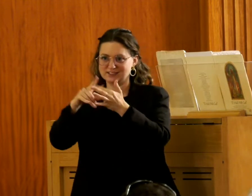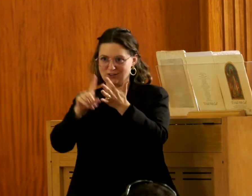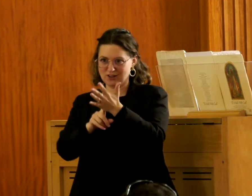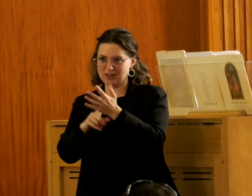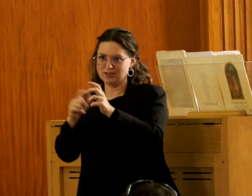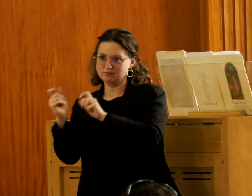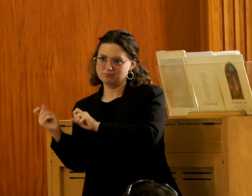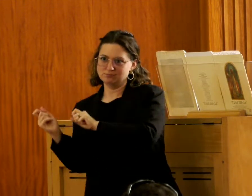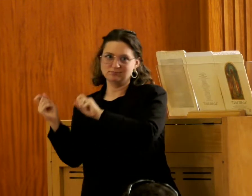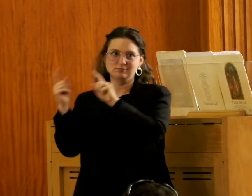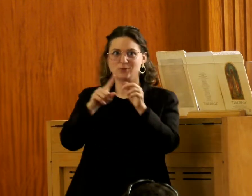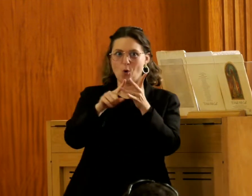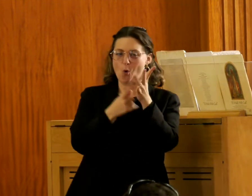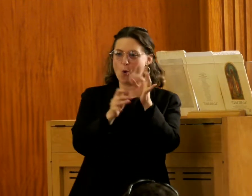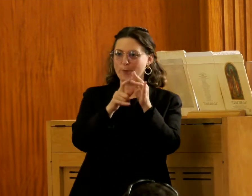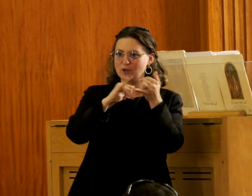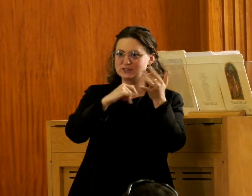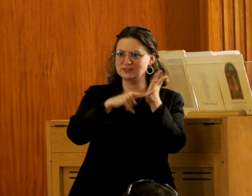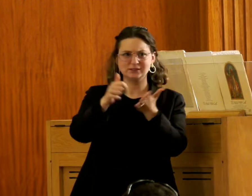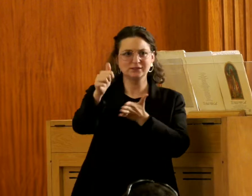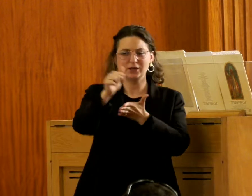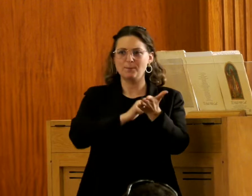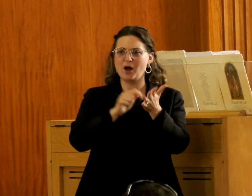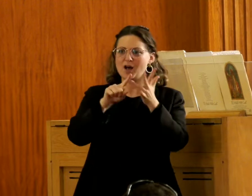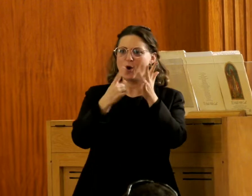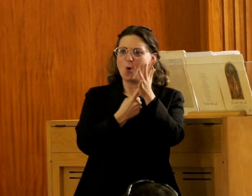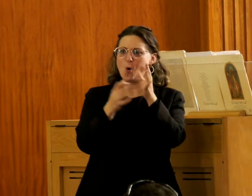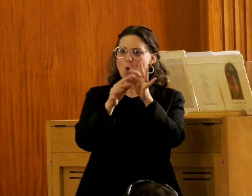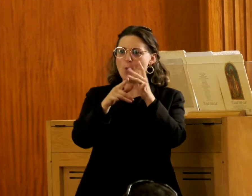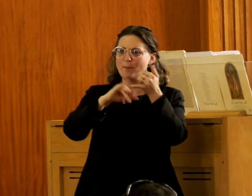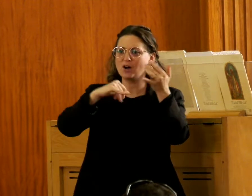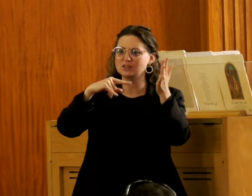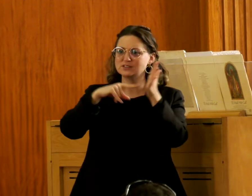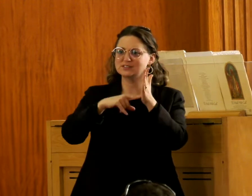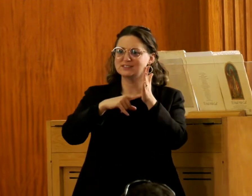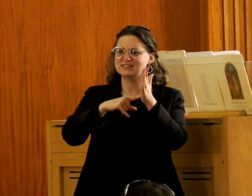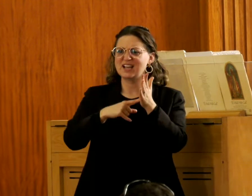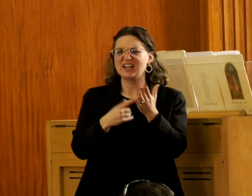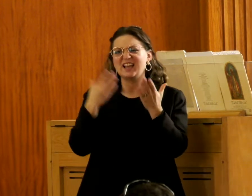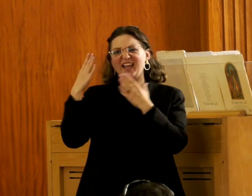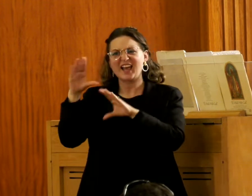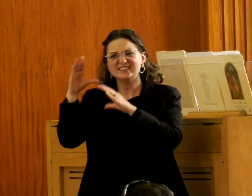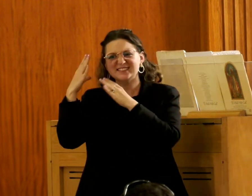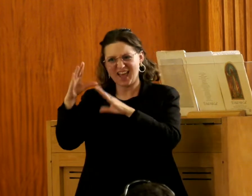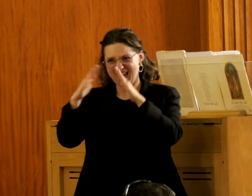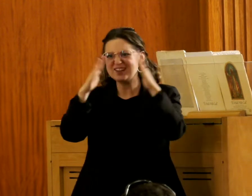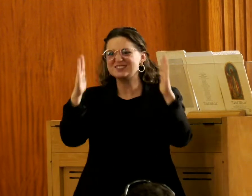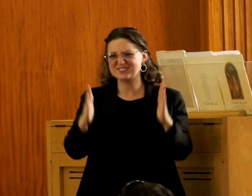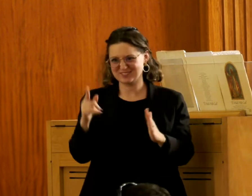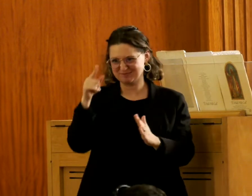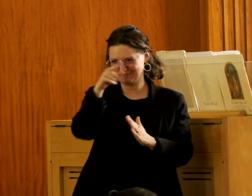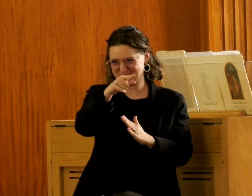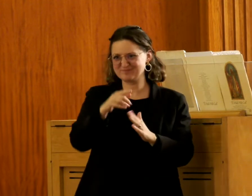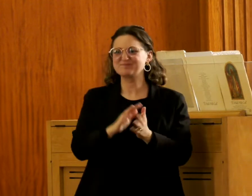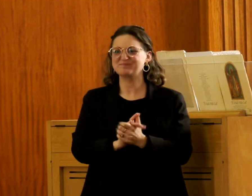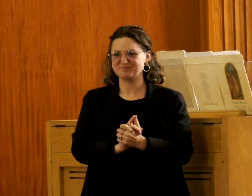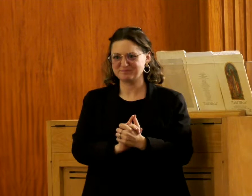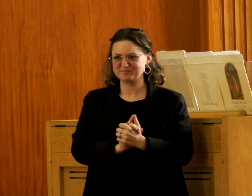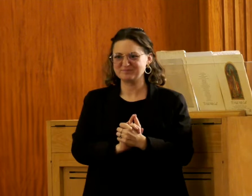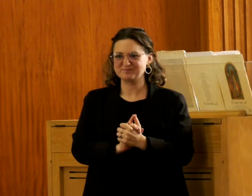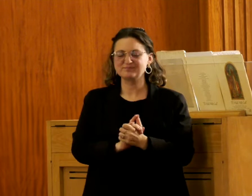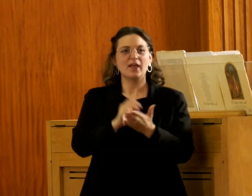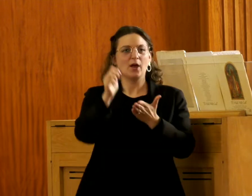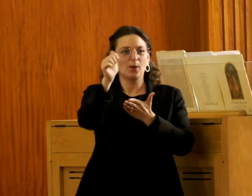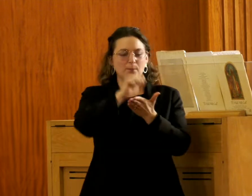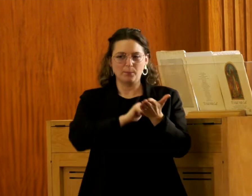new venture, purchasing the Orbost guest house from Reg McAllister, which